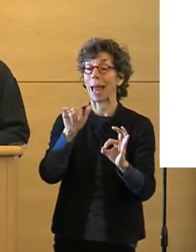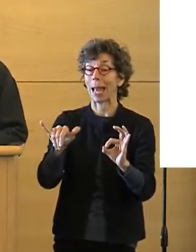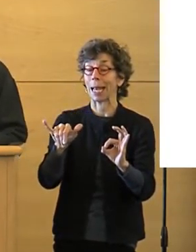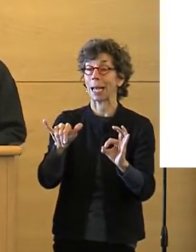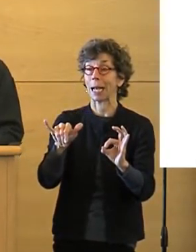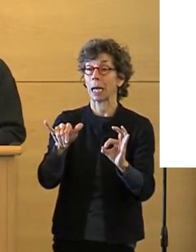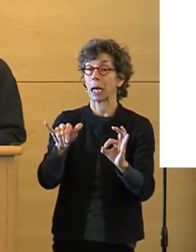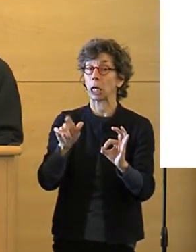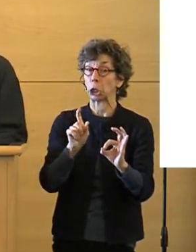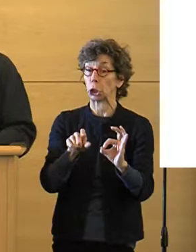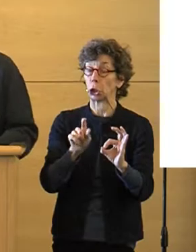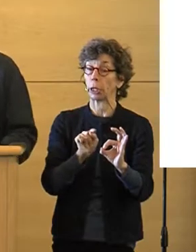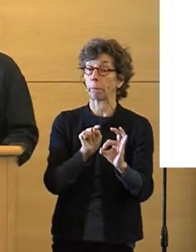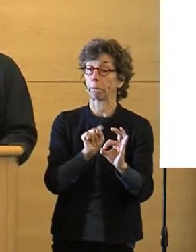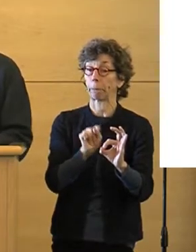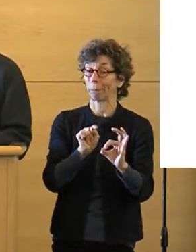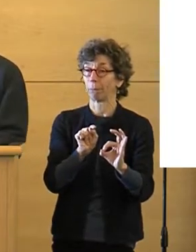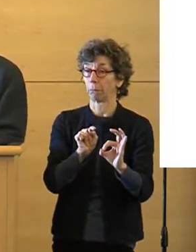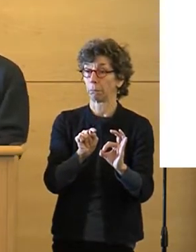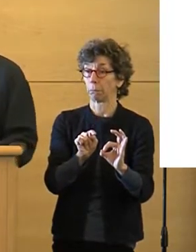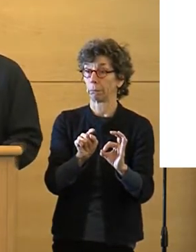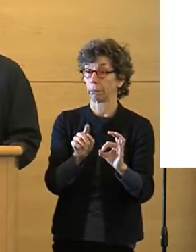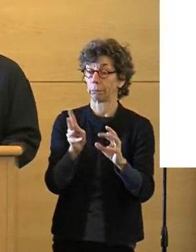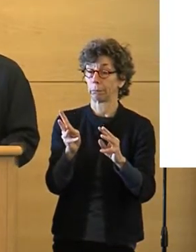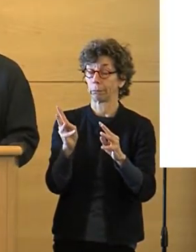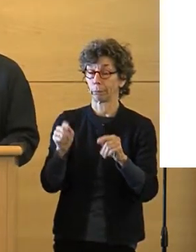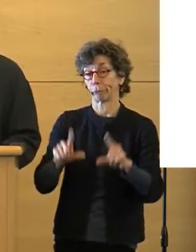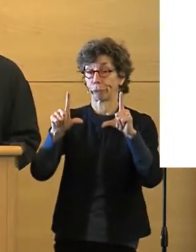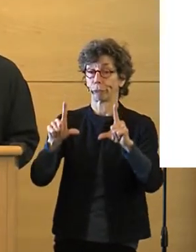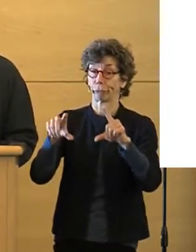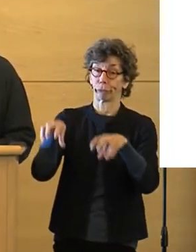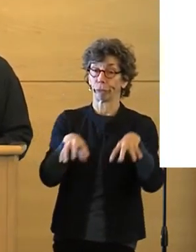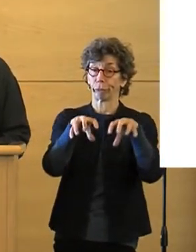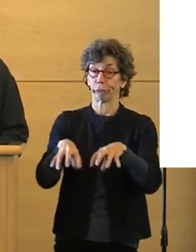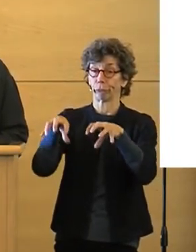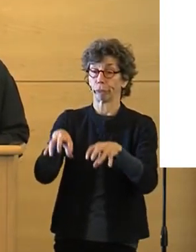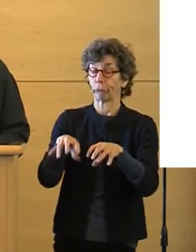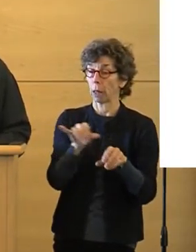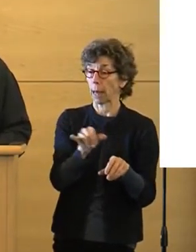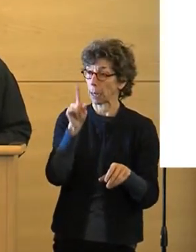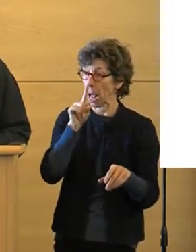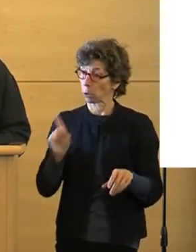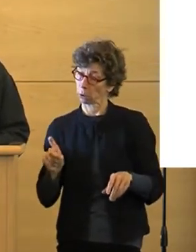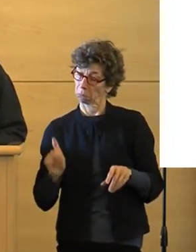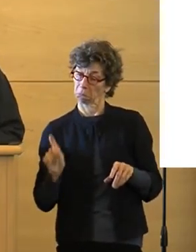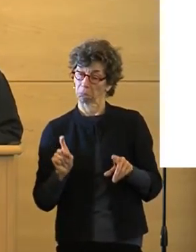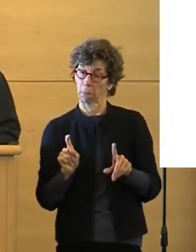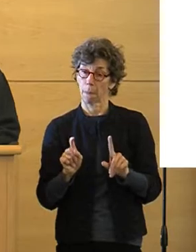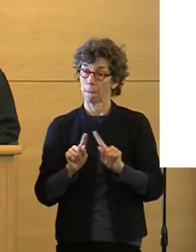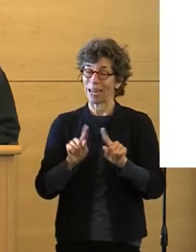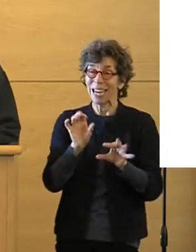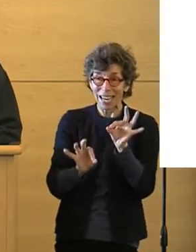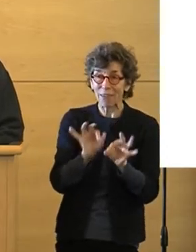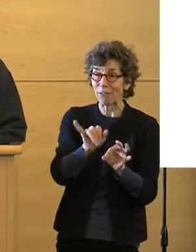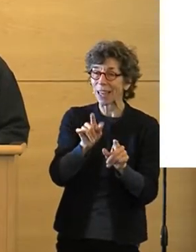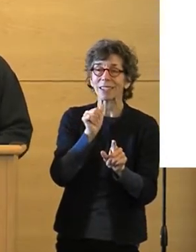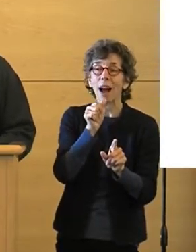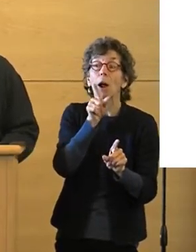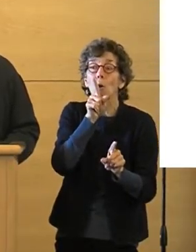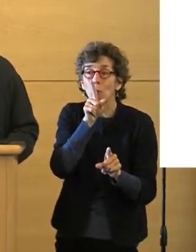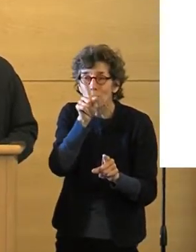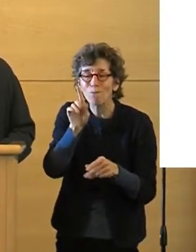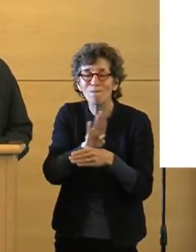text on it, and as a speech input user, you could say, let's say that button was a play button, and you